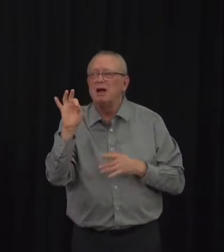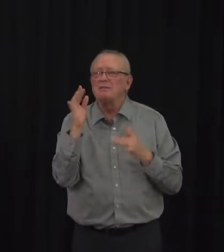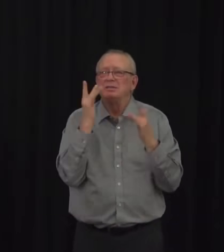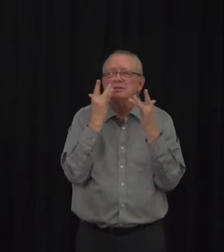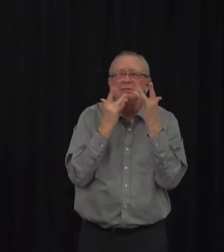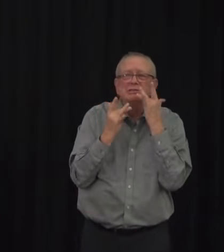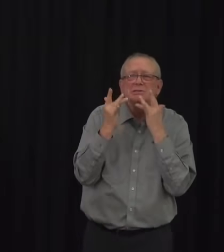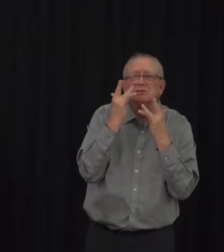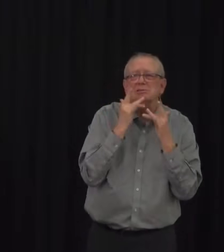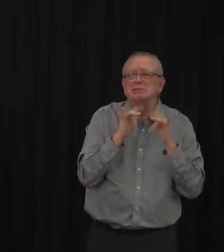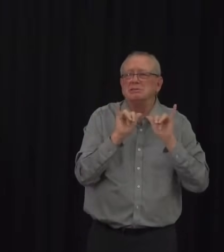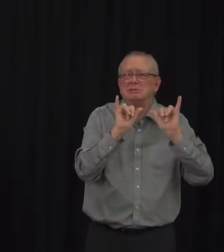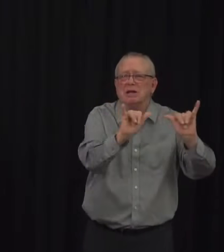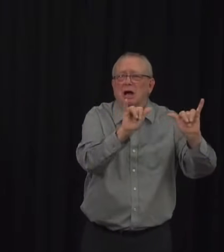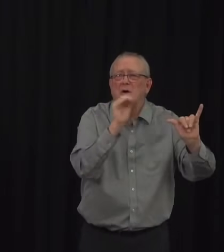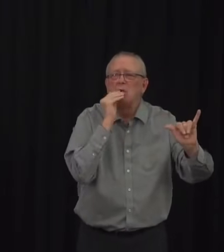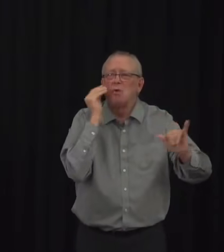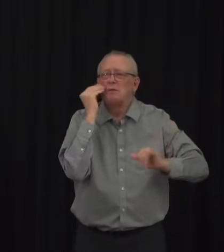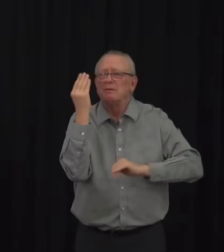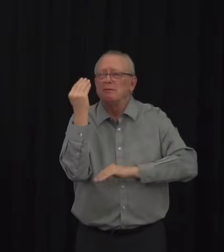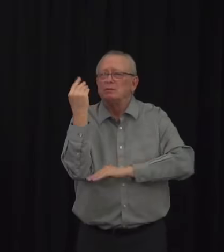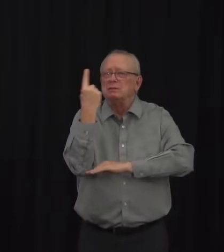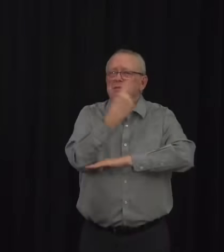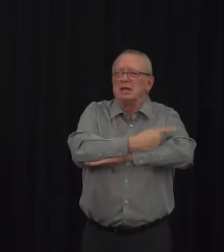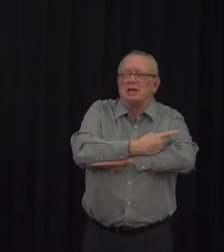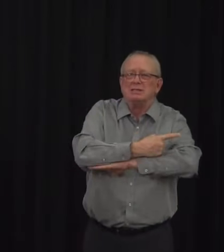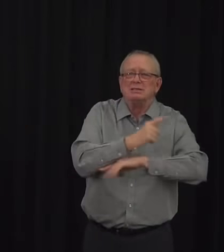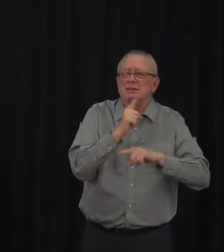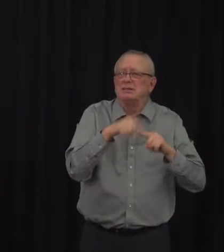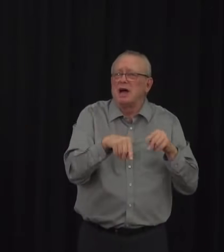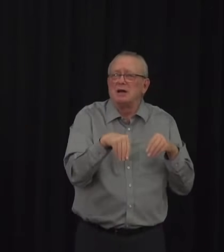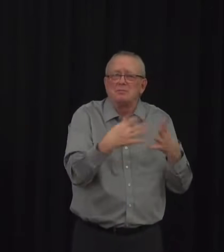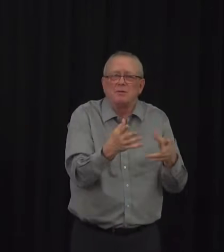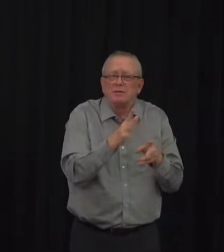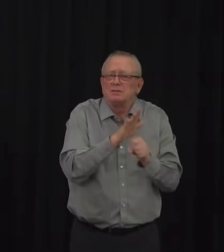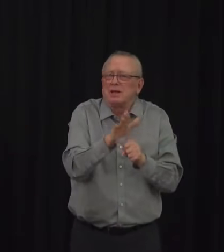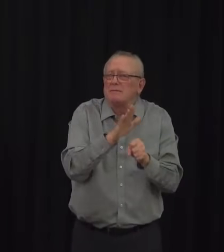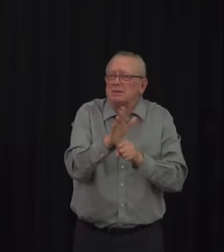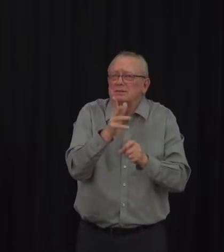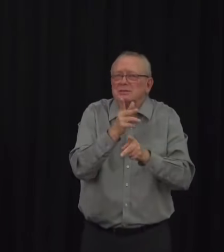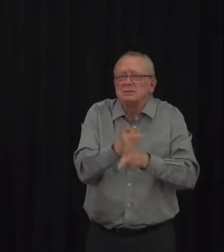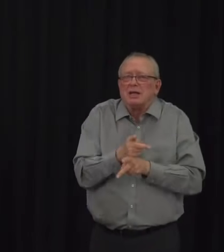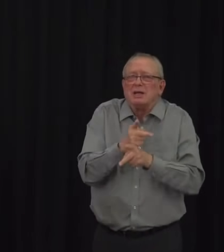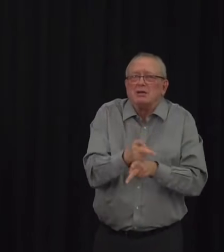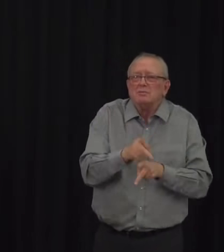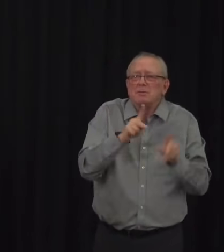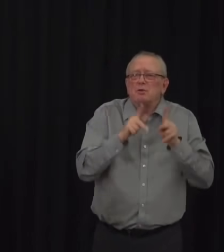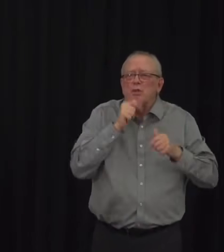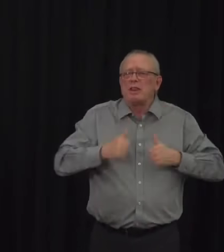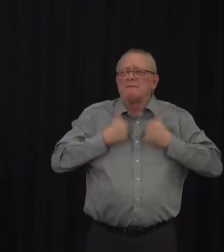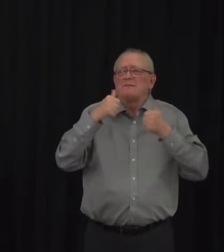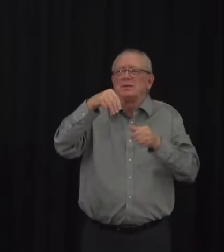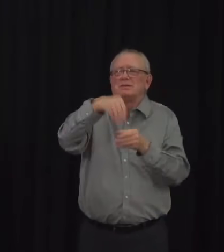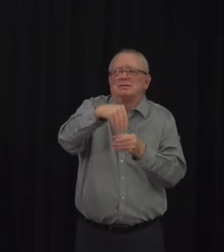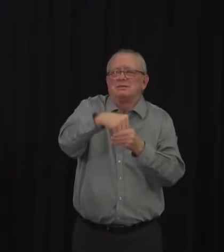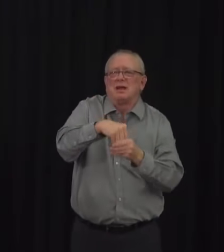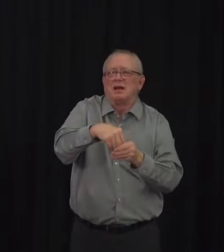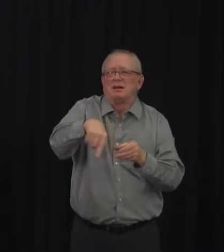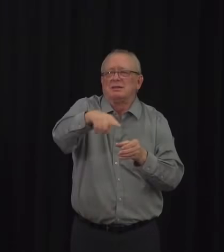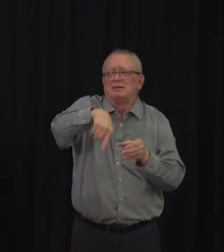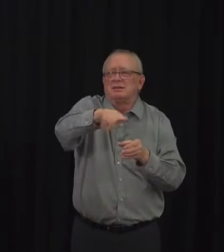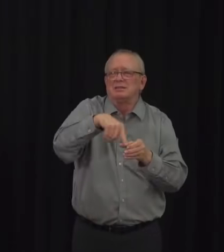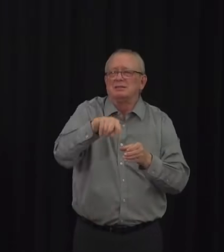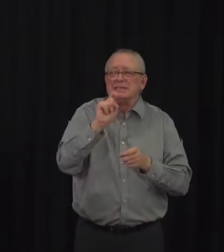and they are not able to provide adequate care for their residents for all of their care needs without additional staff coming